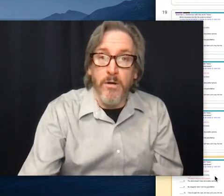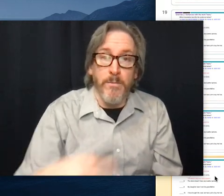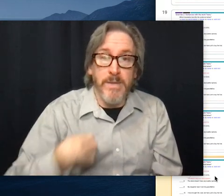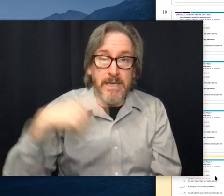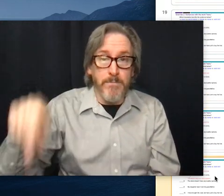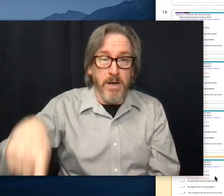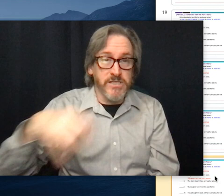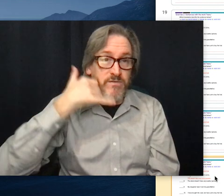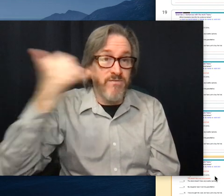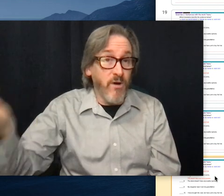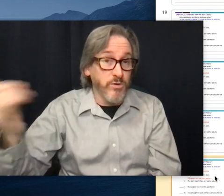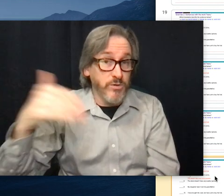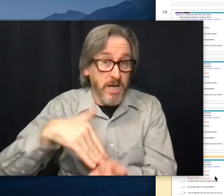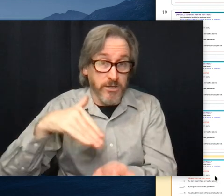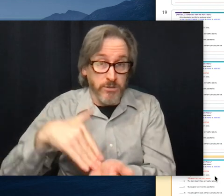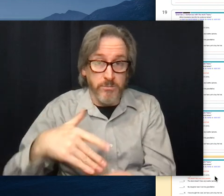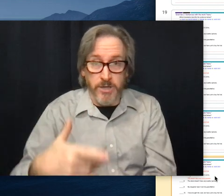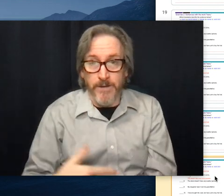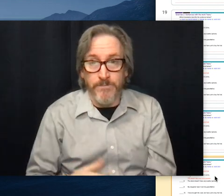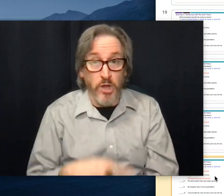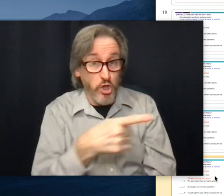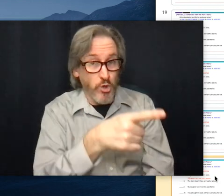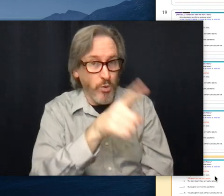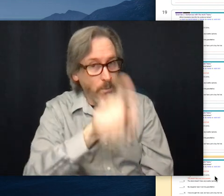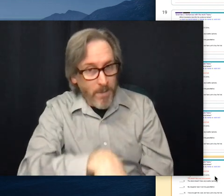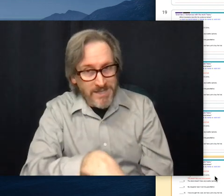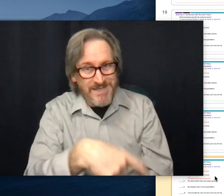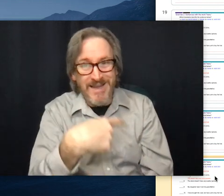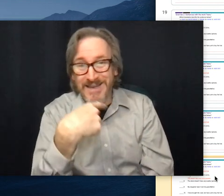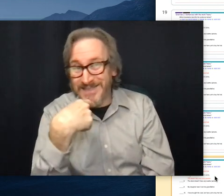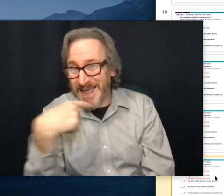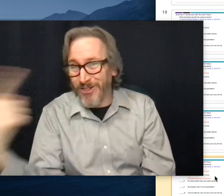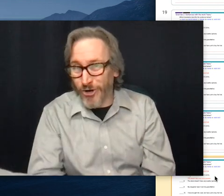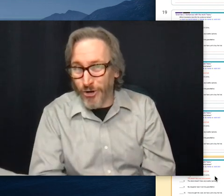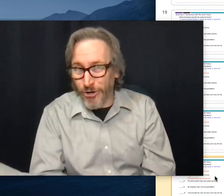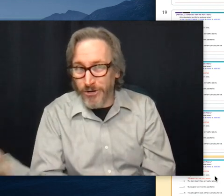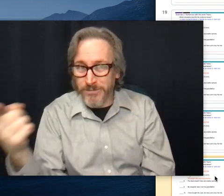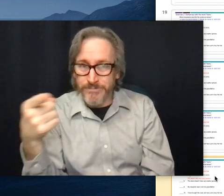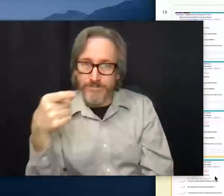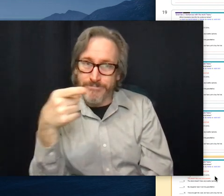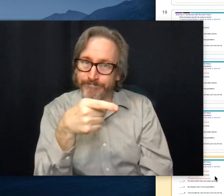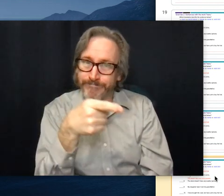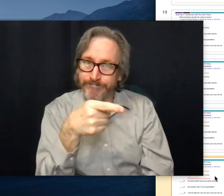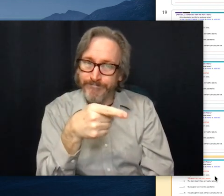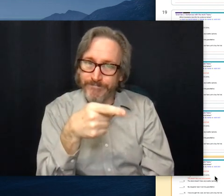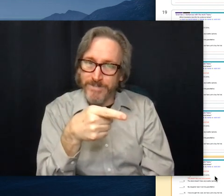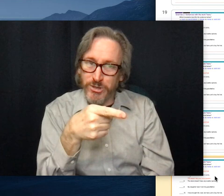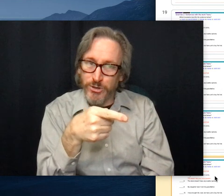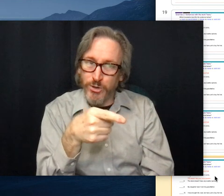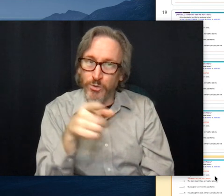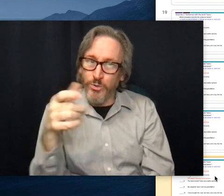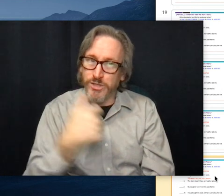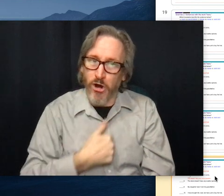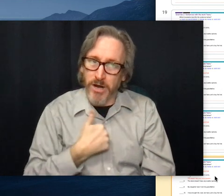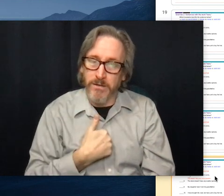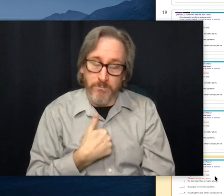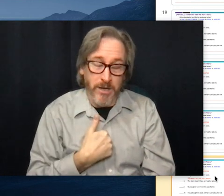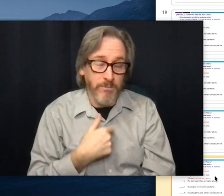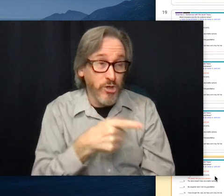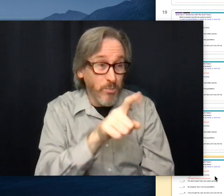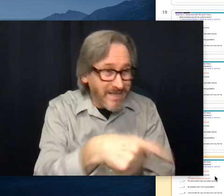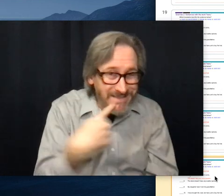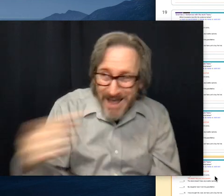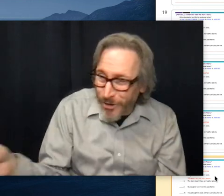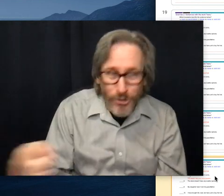So me must phone to doctor, okay? You must tell her you sorry,